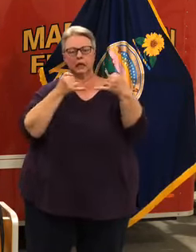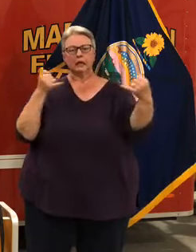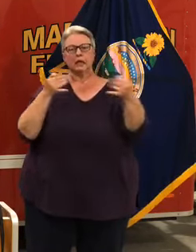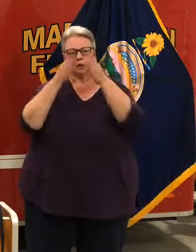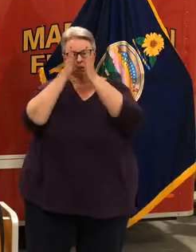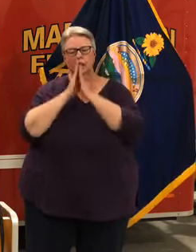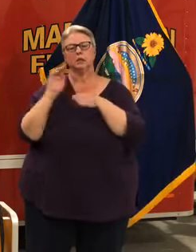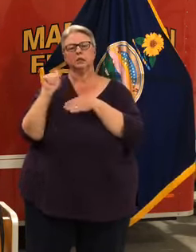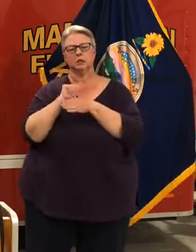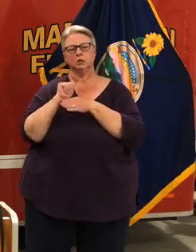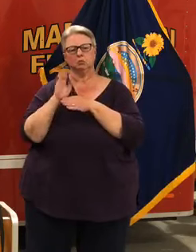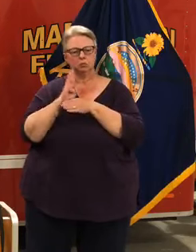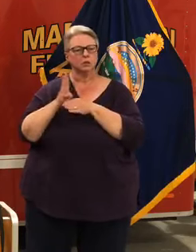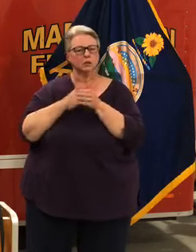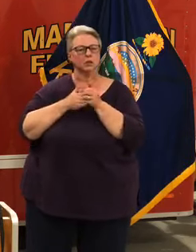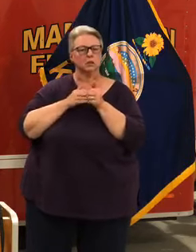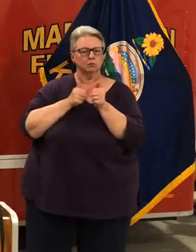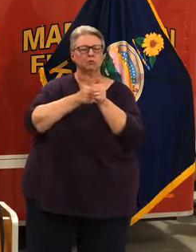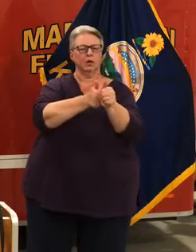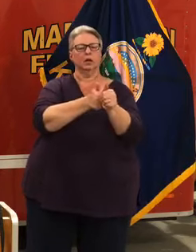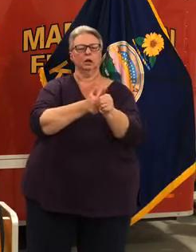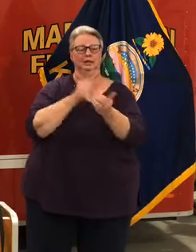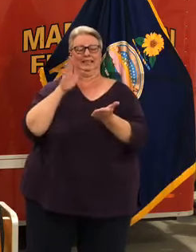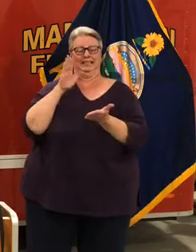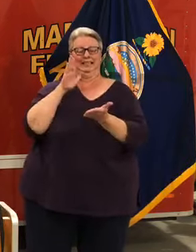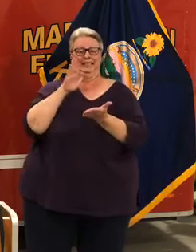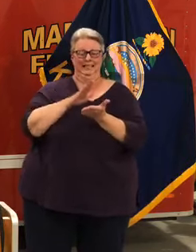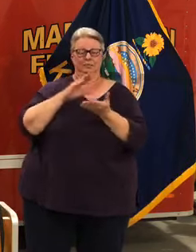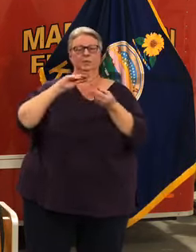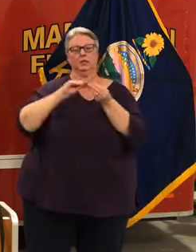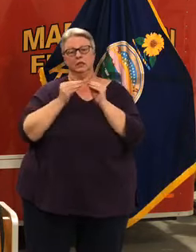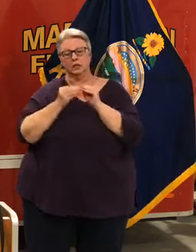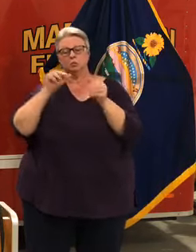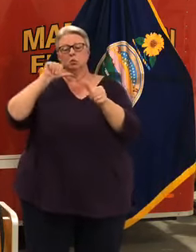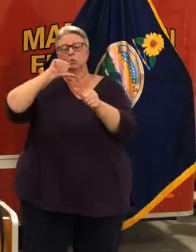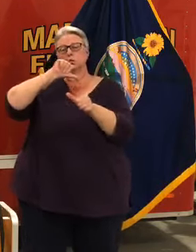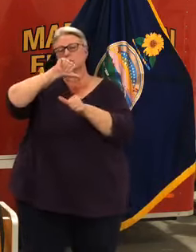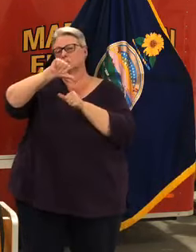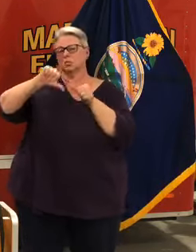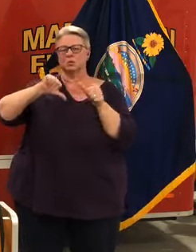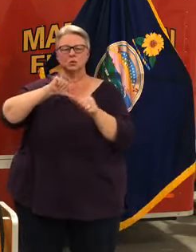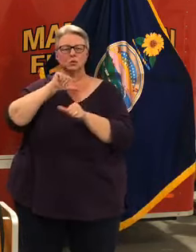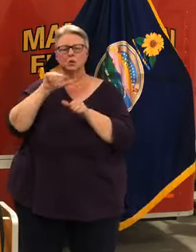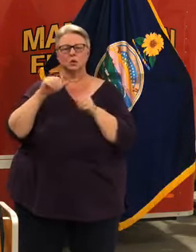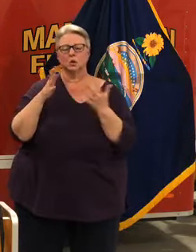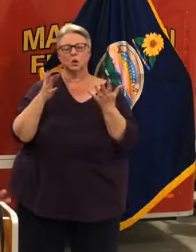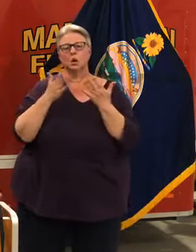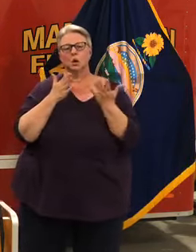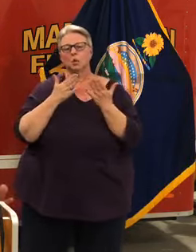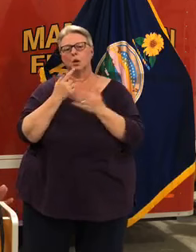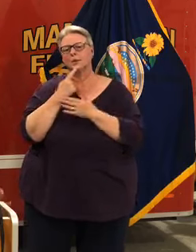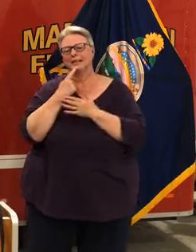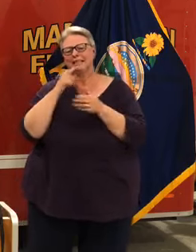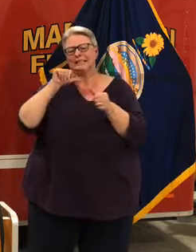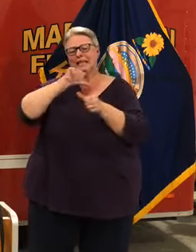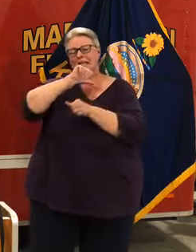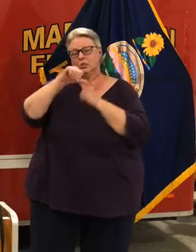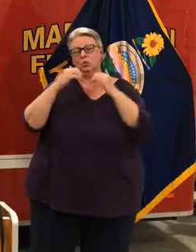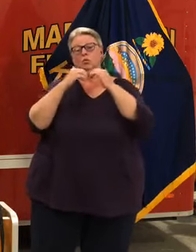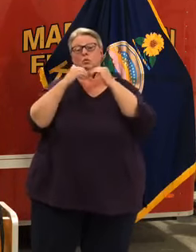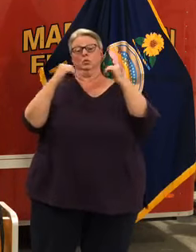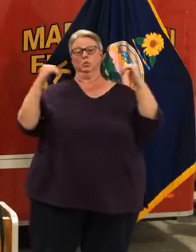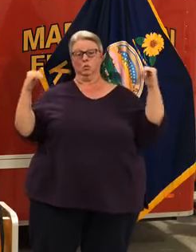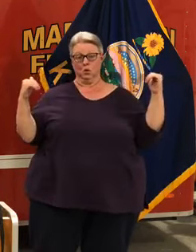safe, such as limiting the number, keeping the social, what we're probably going to start saying, social separation of